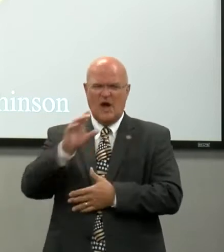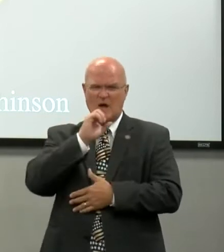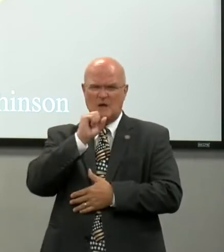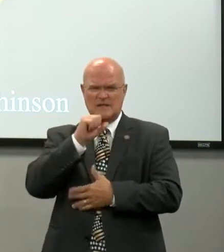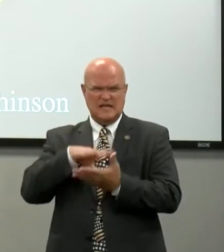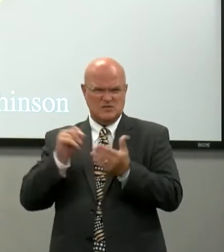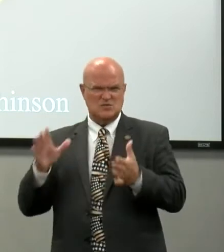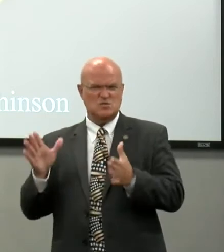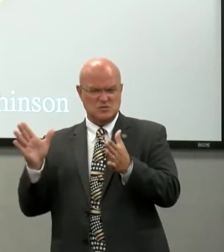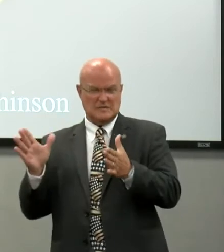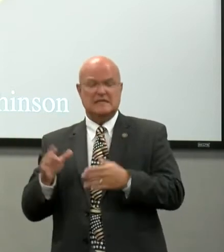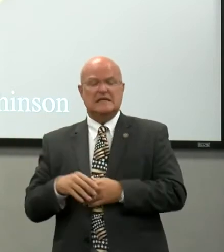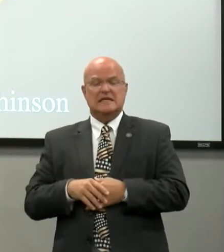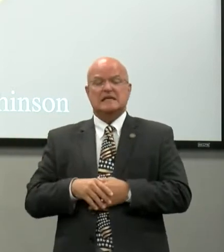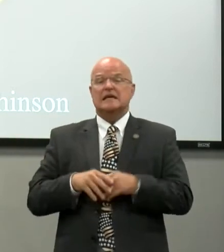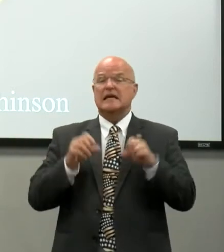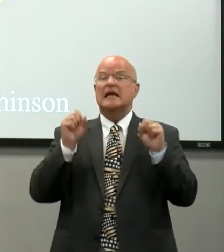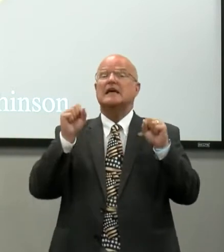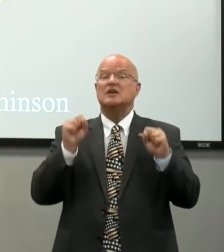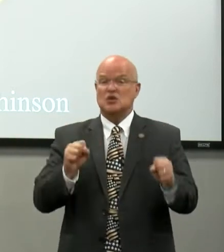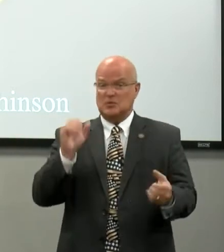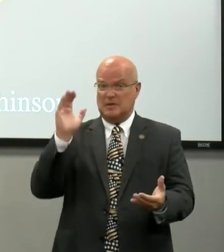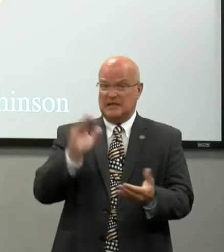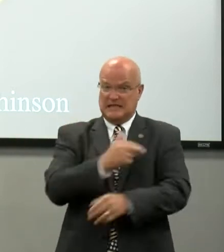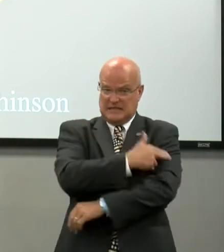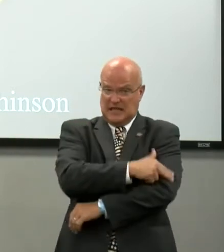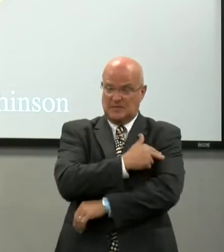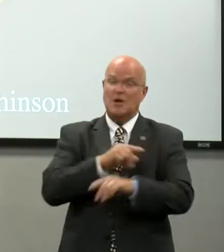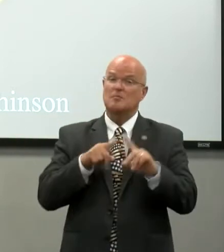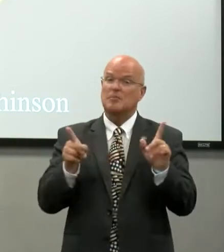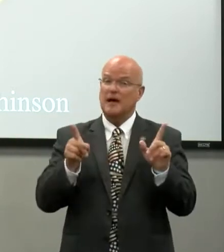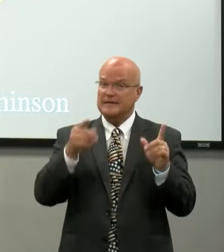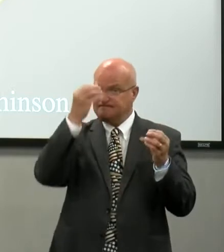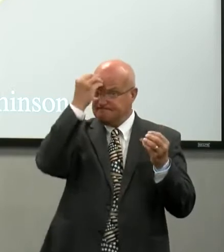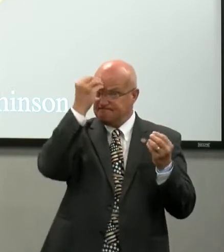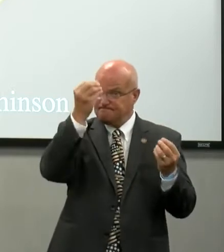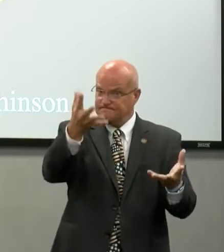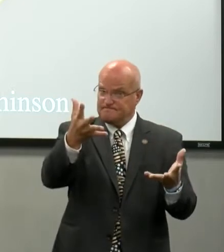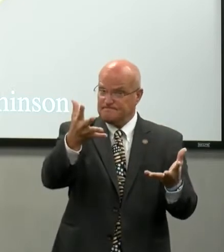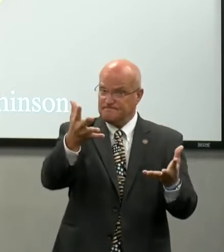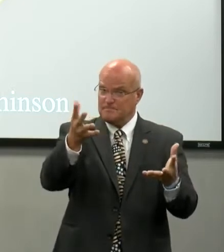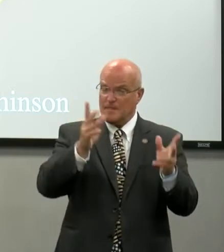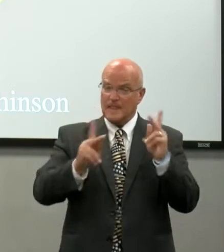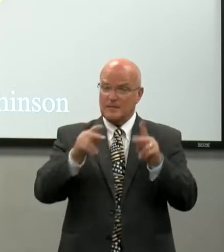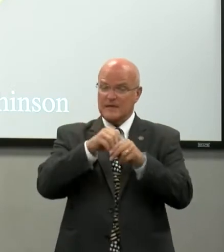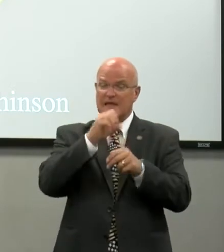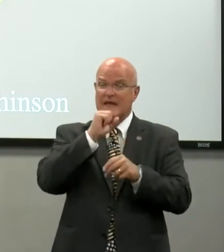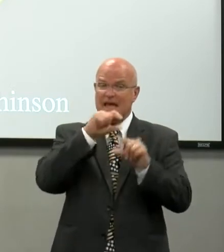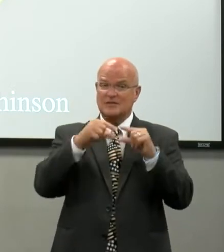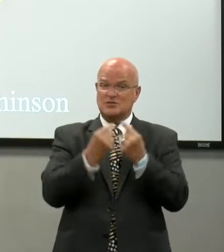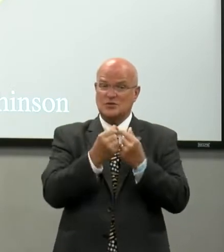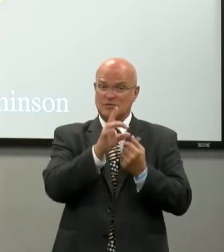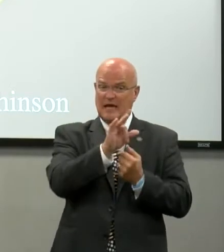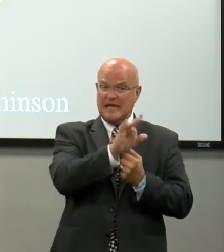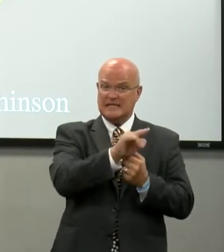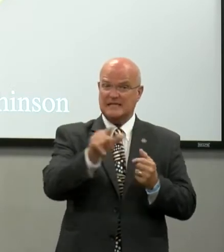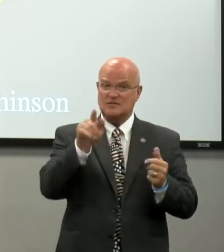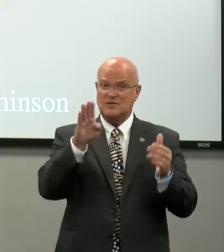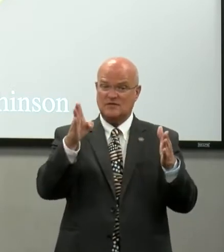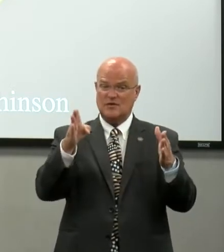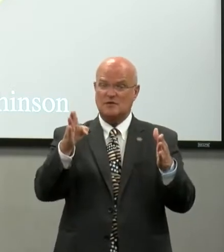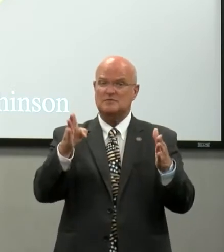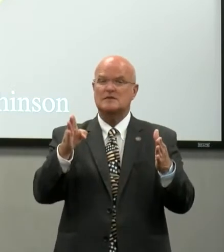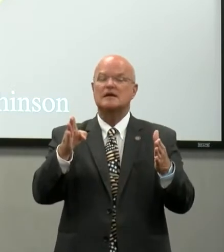students, it could be less. But let me point out, for anybody that is in that age group, we have